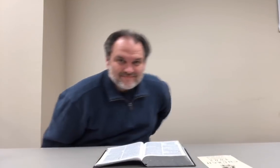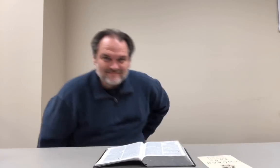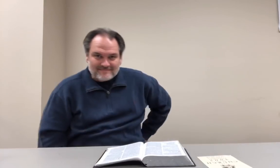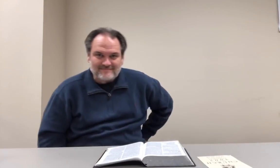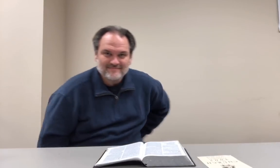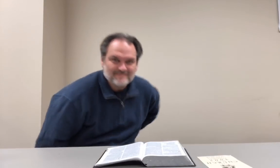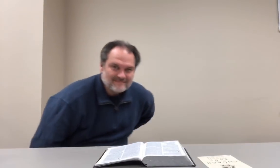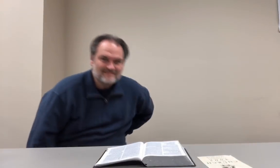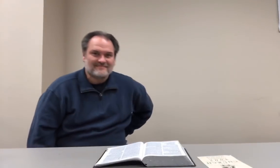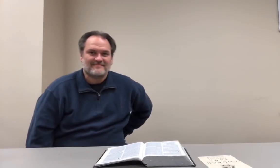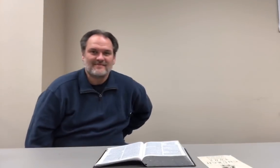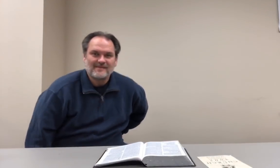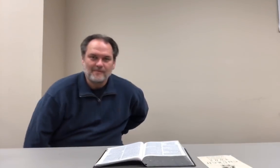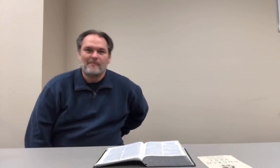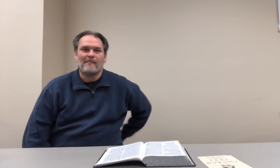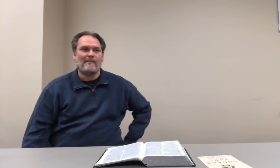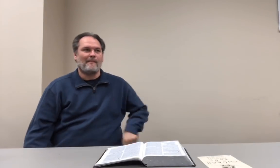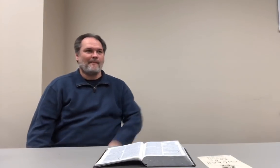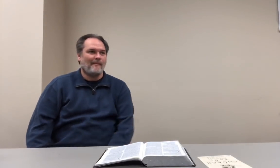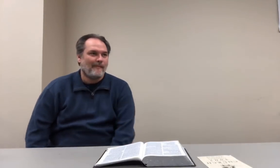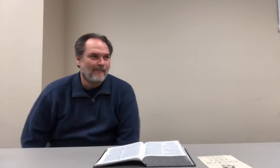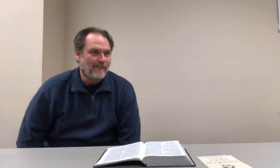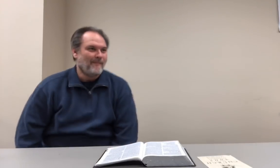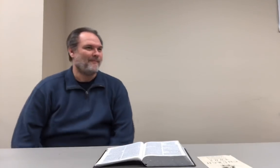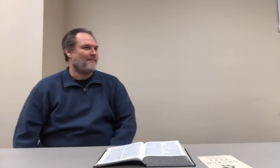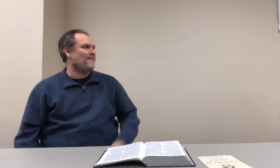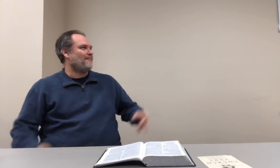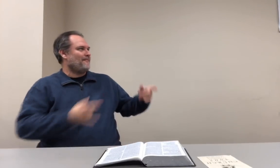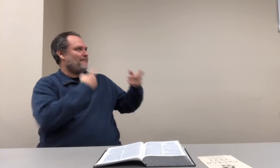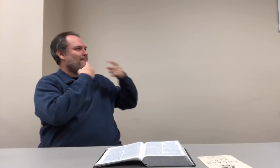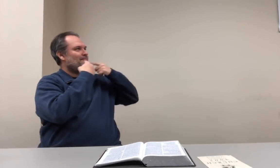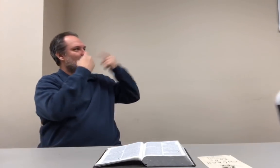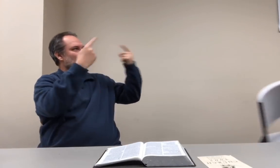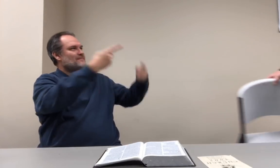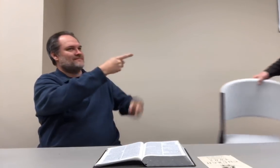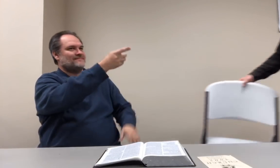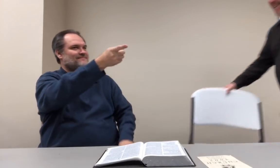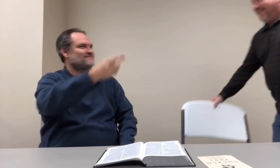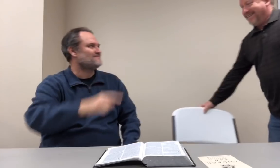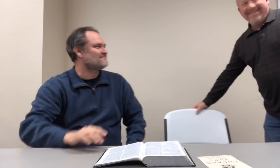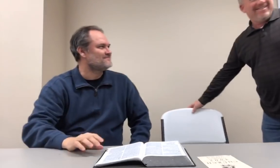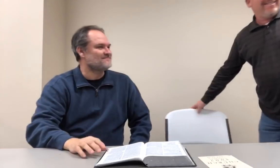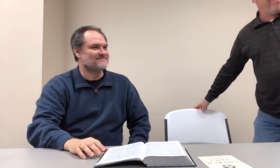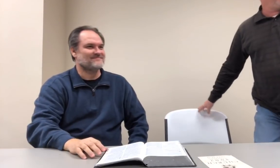new person? So let's get rid of a frame of question this way. Before the question is